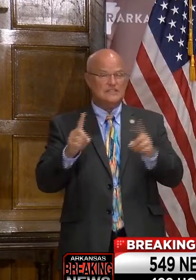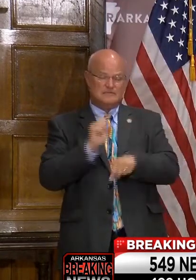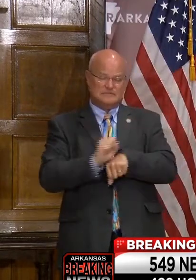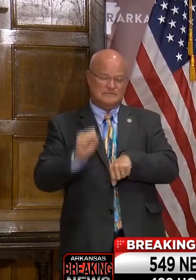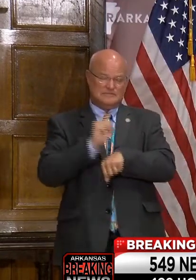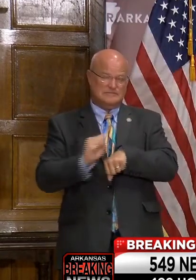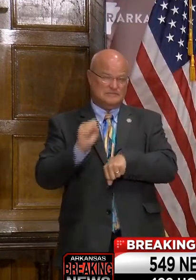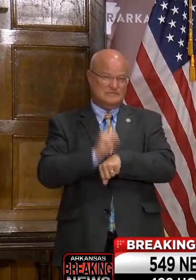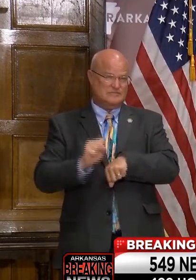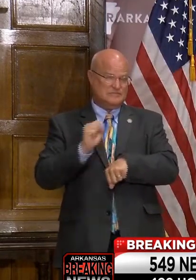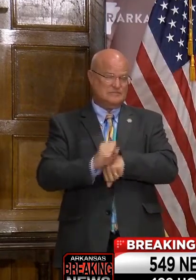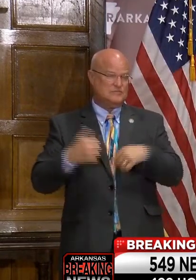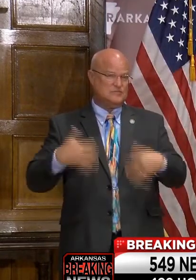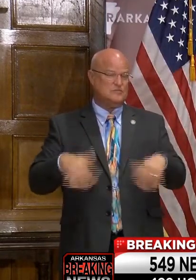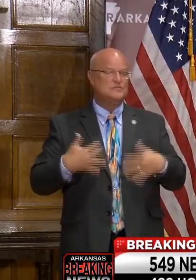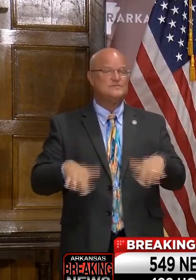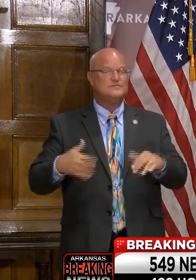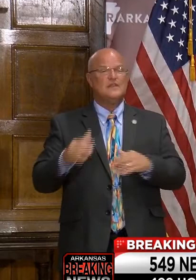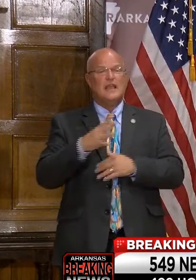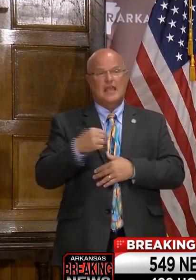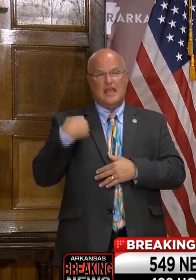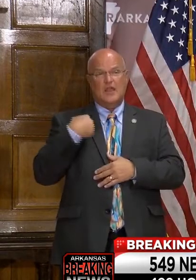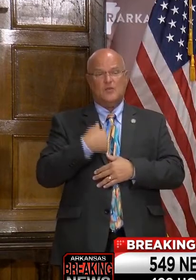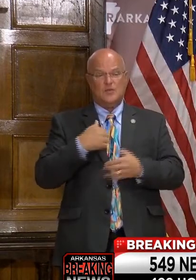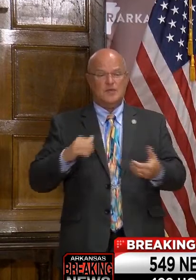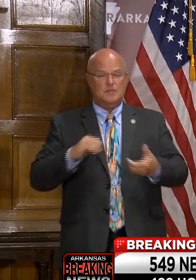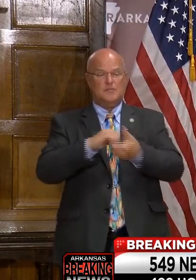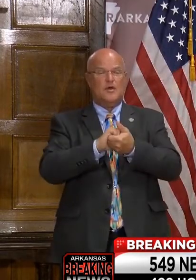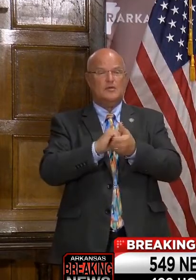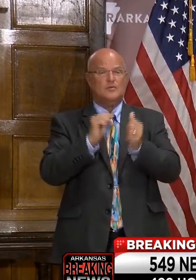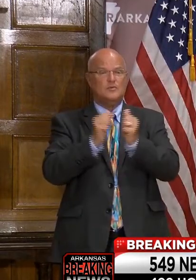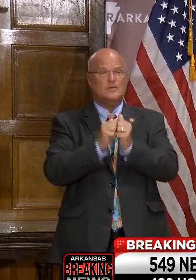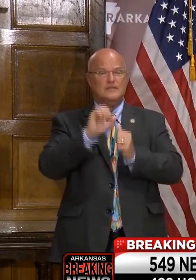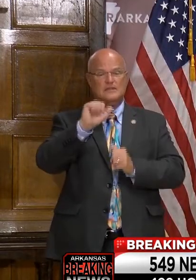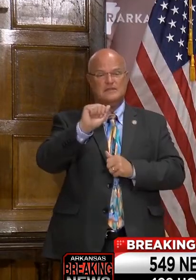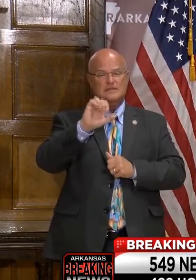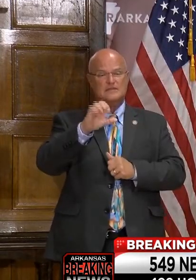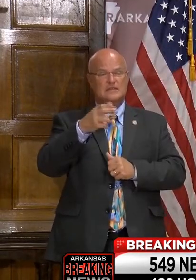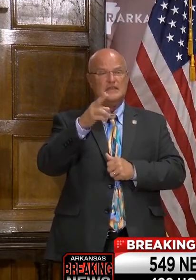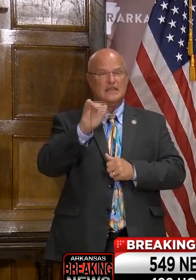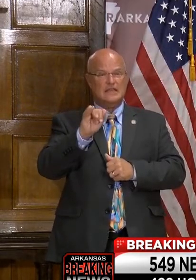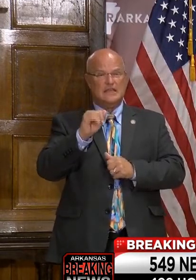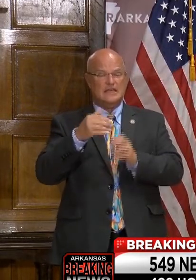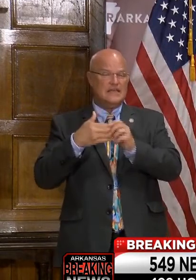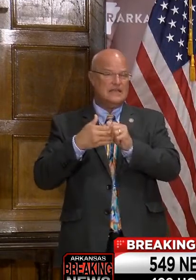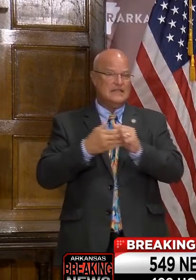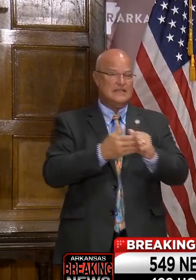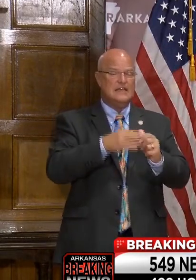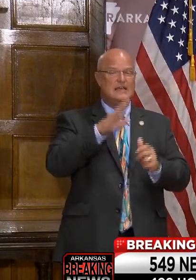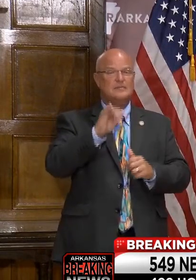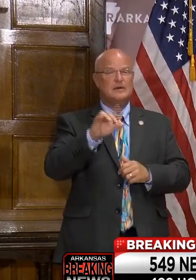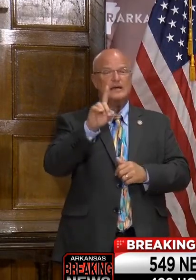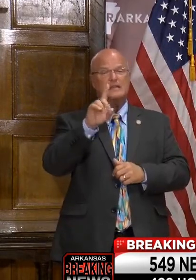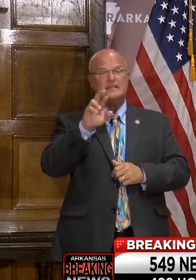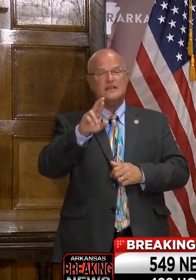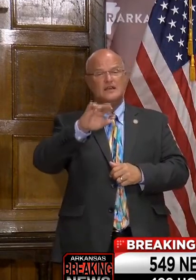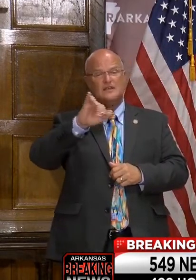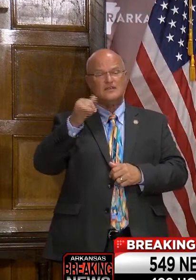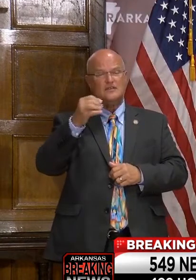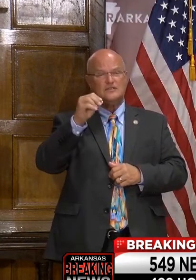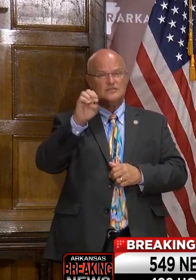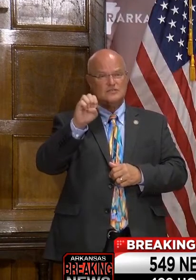working extraordinarily hard, and we've partnered with ACI, led by Dr. Joe Thompson, in terms of the